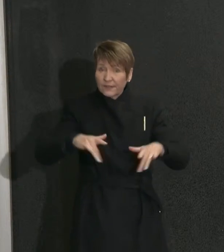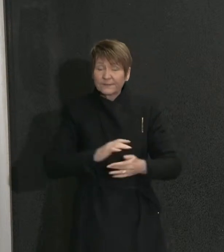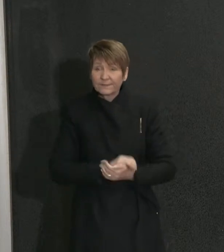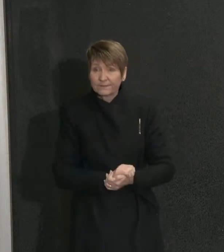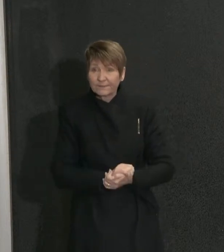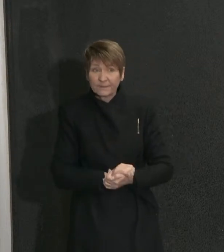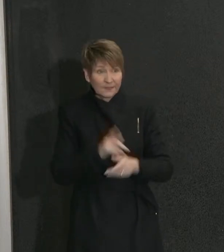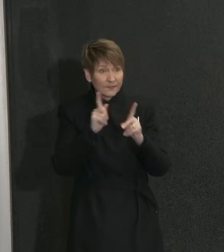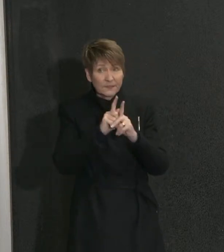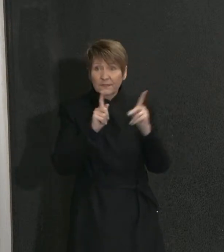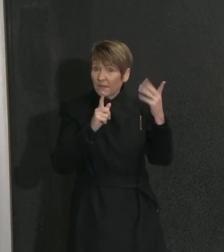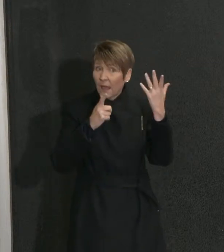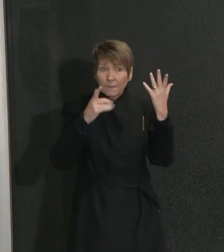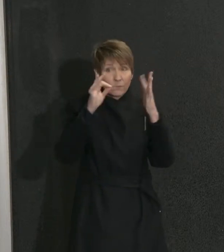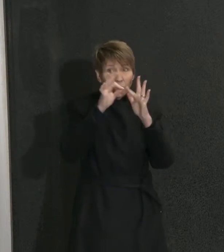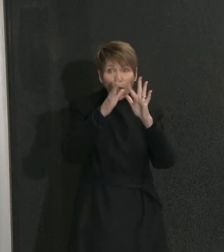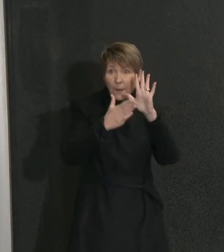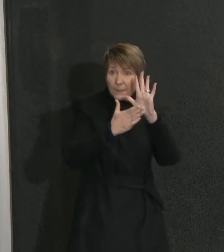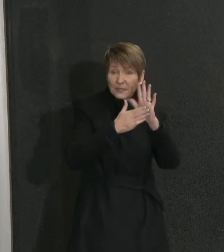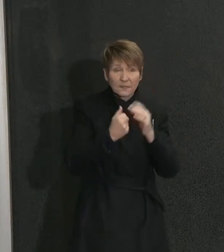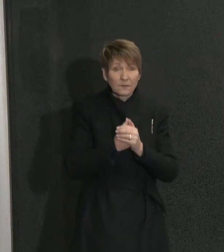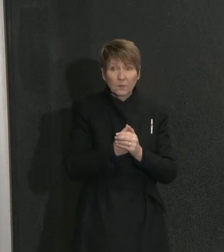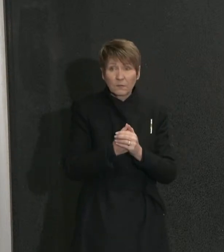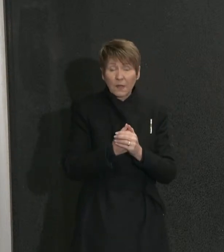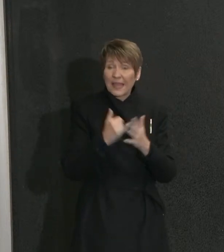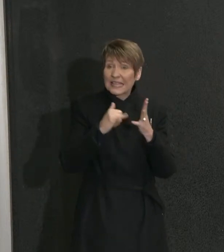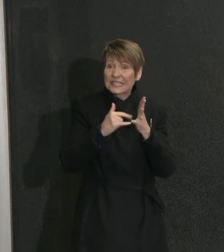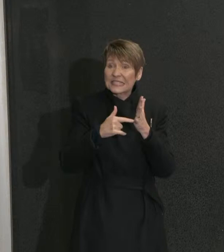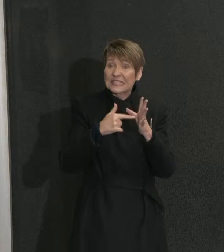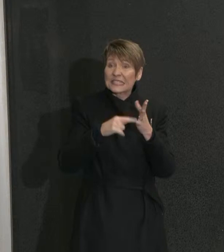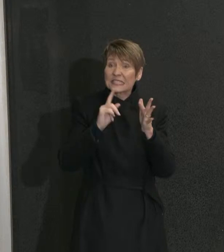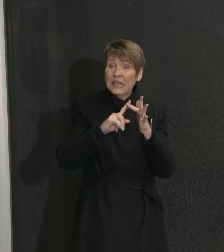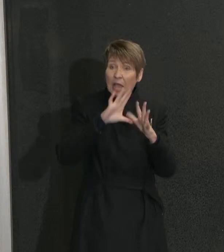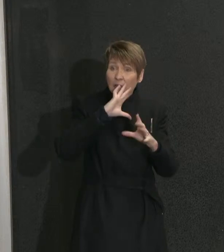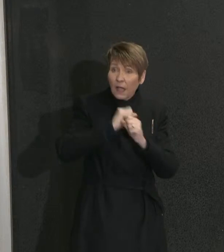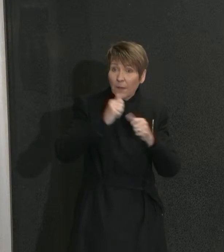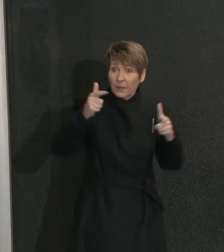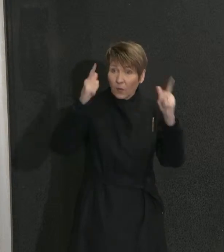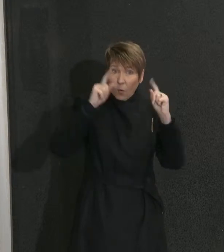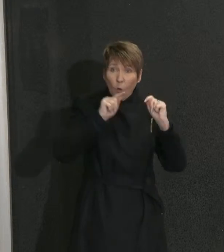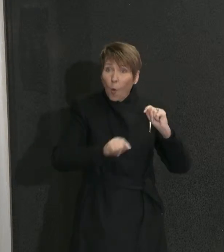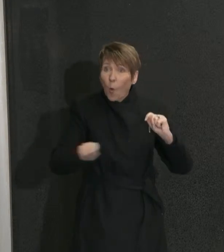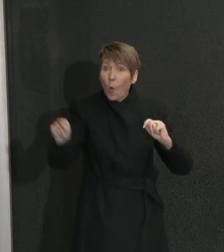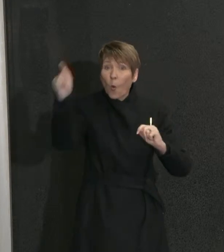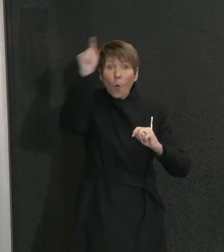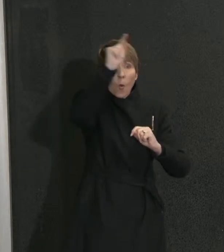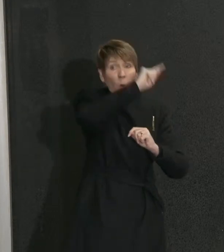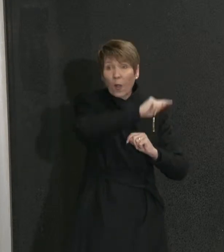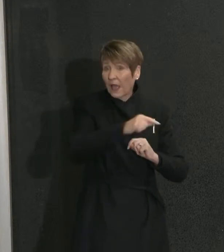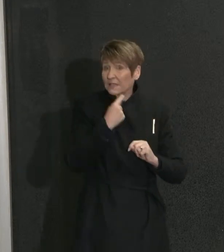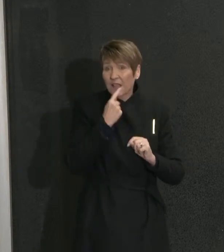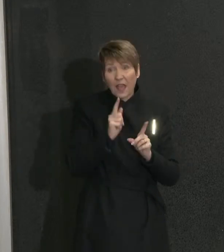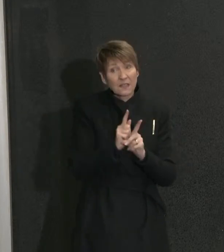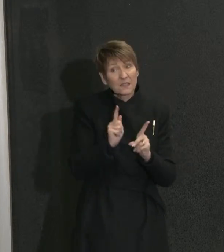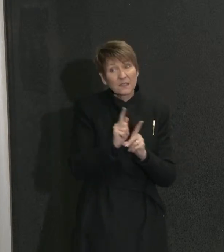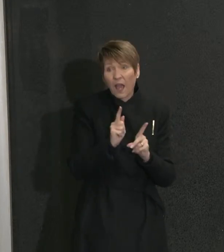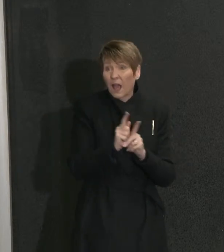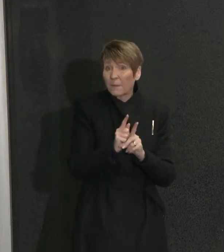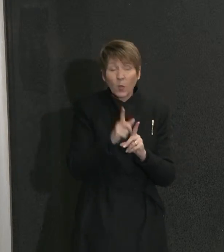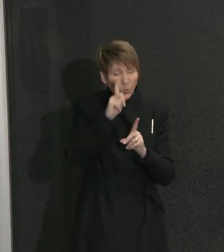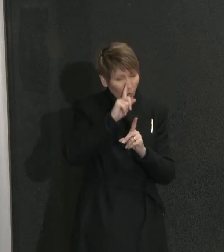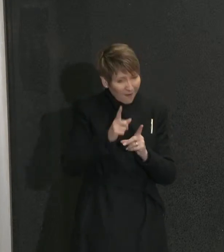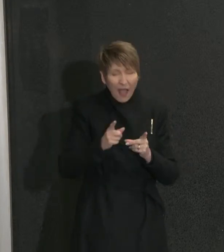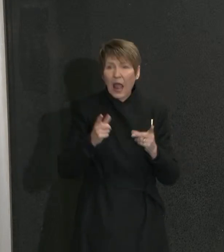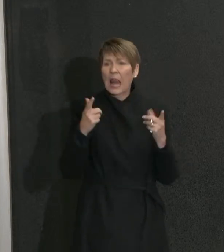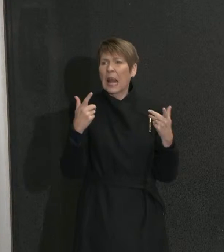view of every Premier and Chief Minister in the country, because it's the view of every serious public health expert in the country. We can't let this